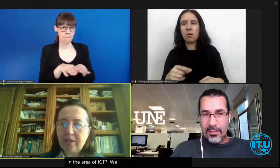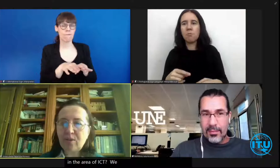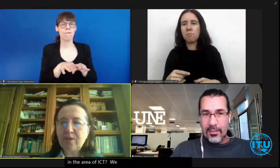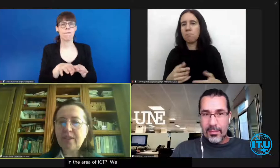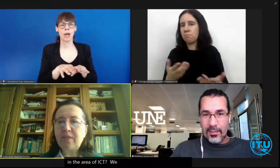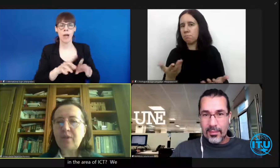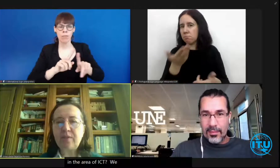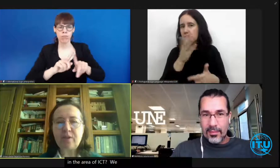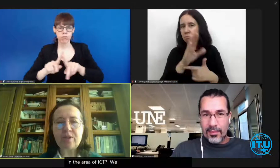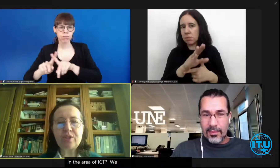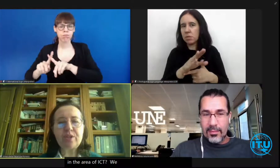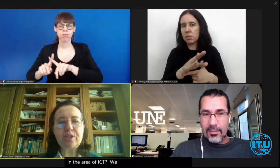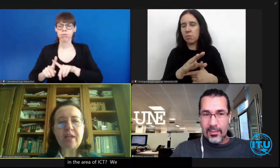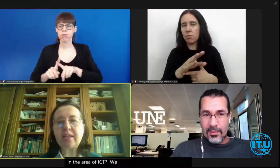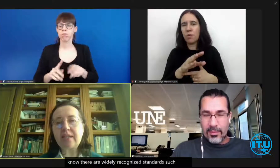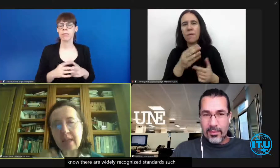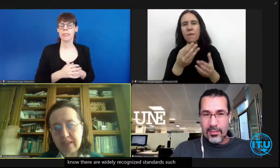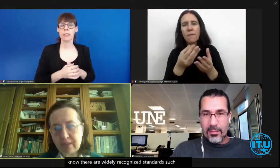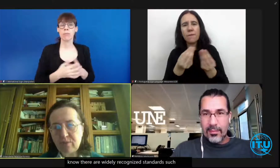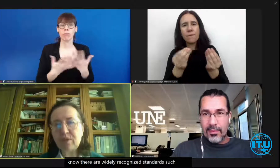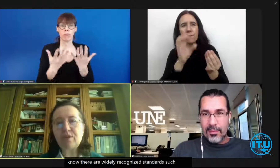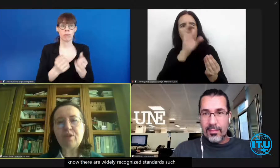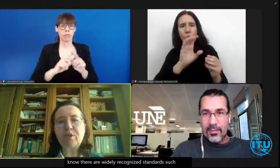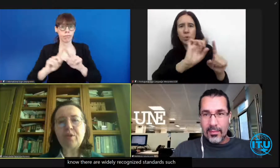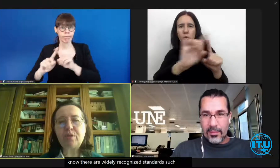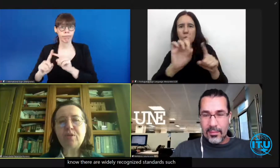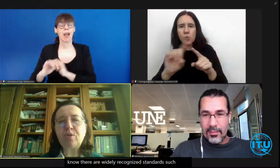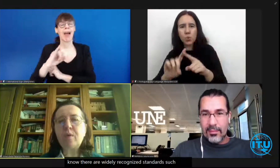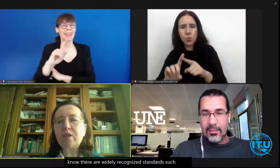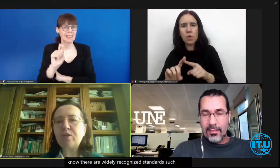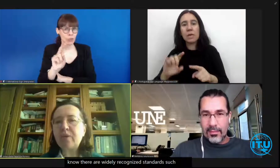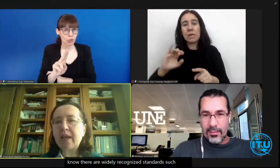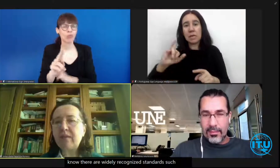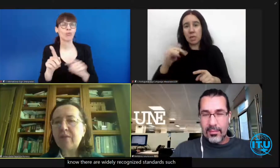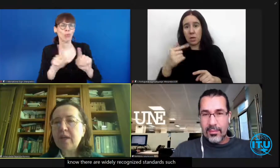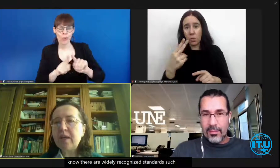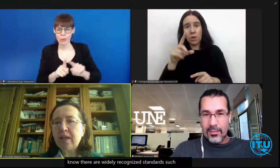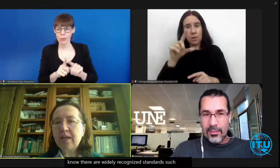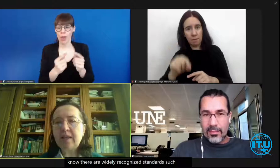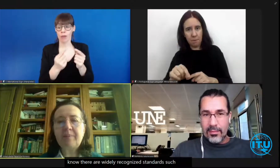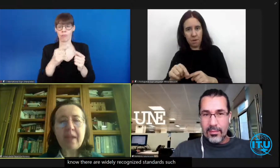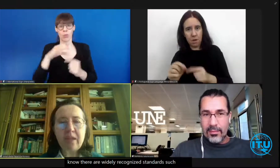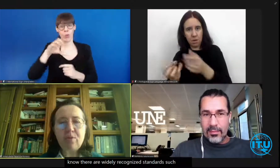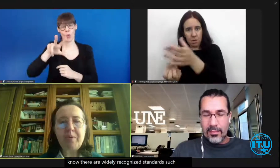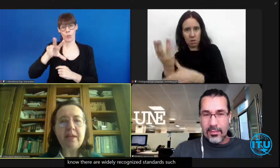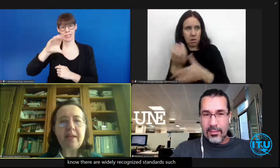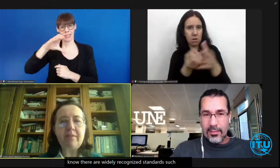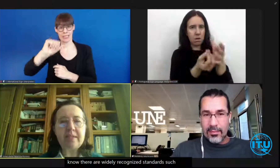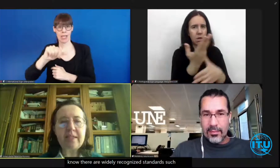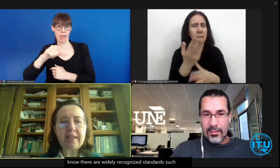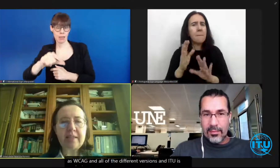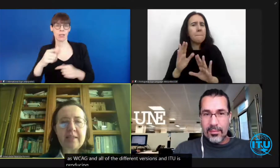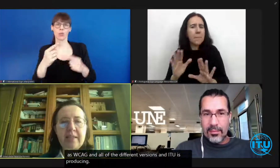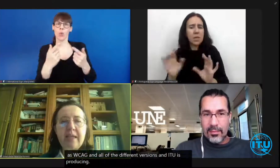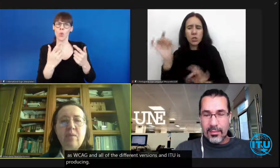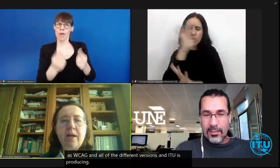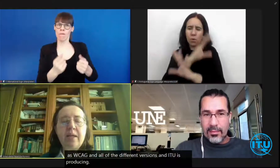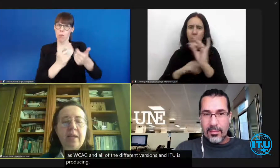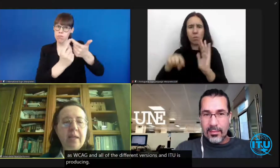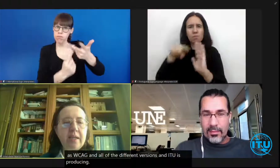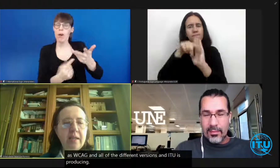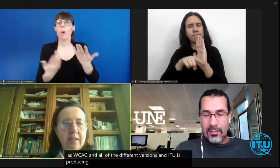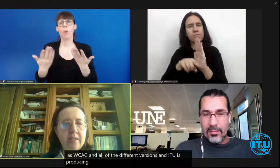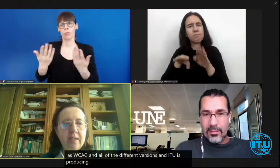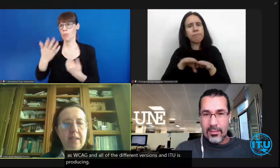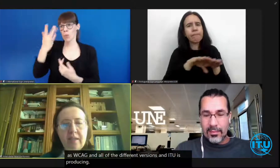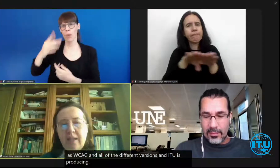WCAG in all the different versions, and ITU is also producing. So why should we have a European level standards, and